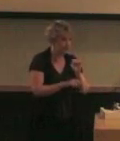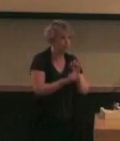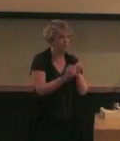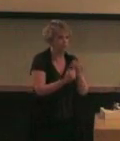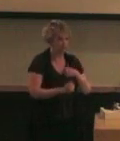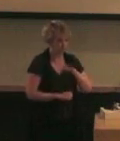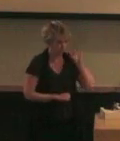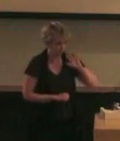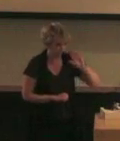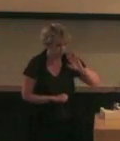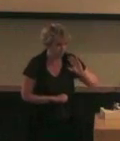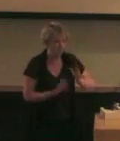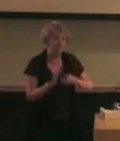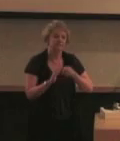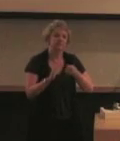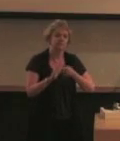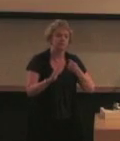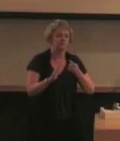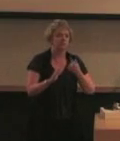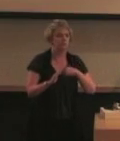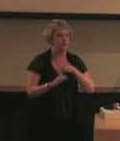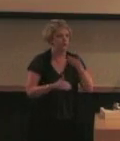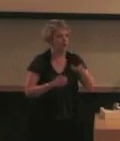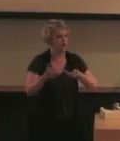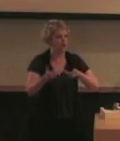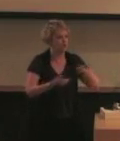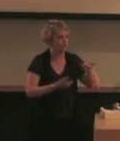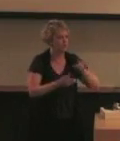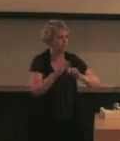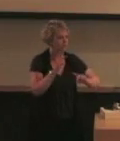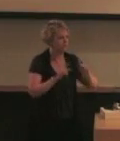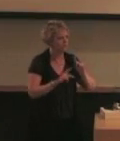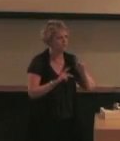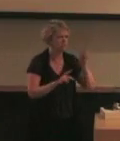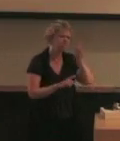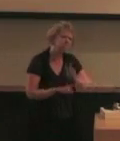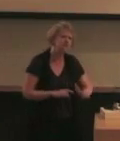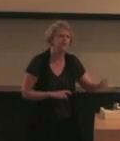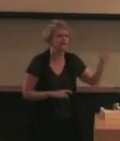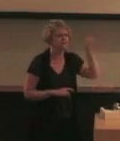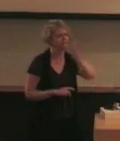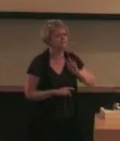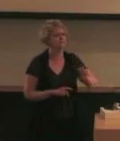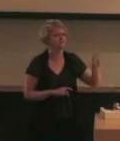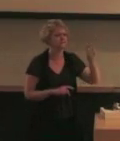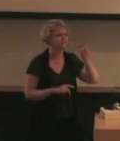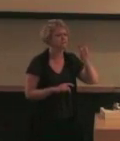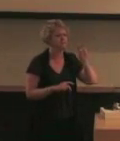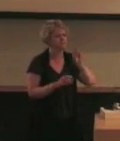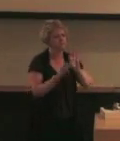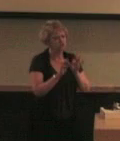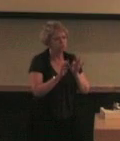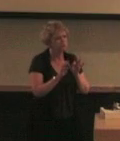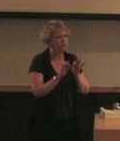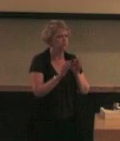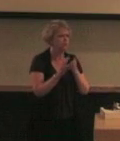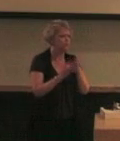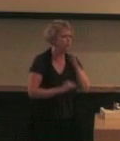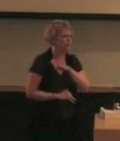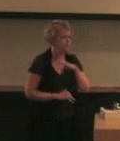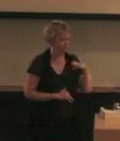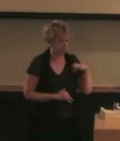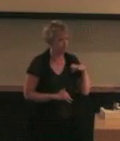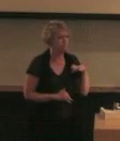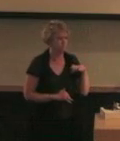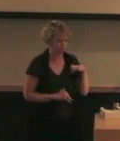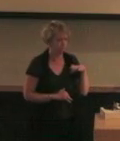us. Sometimes we've actually hired people as a freelance, on a freelance portion through Mass Commission for